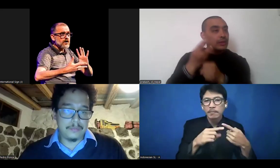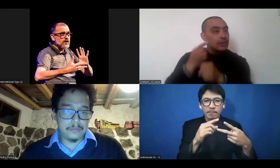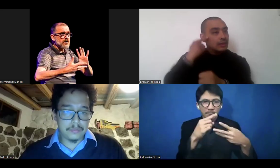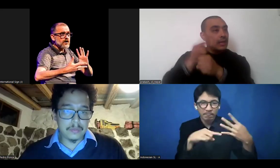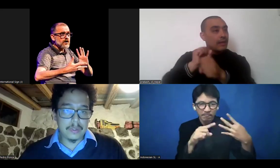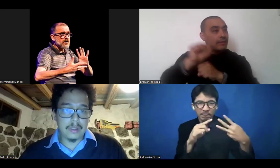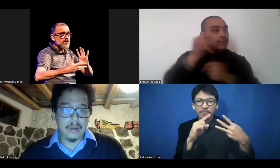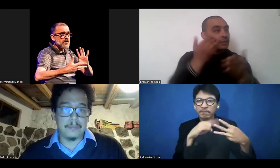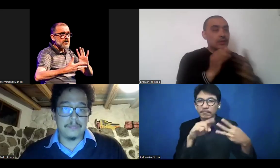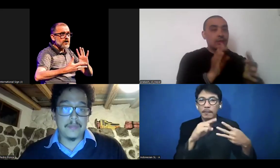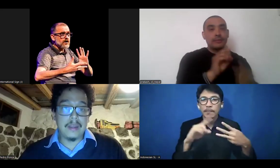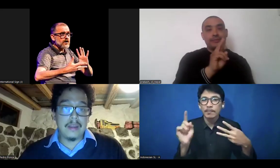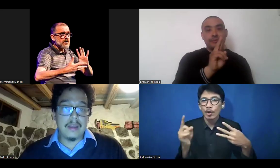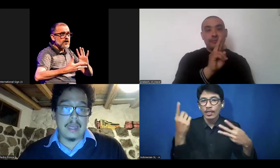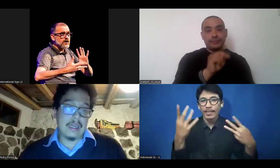organizations.